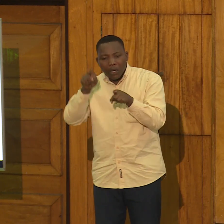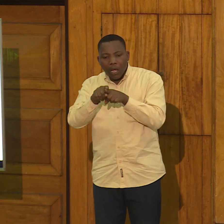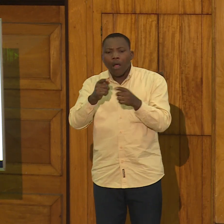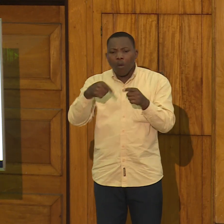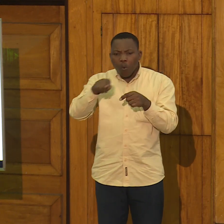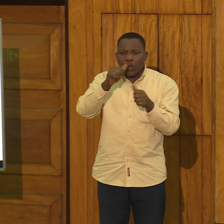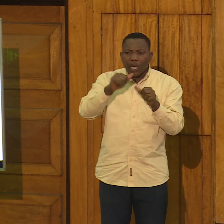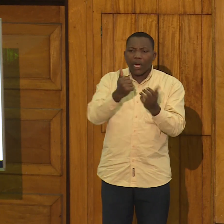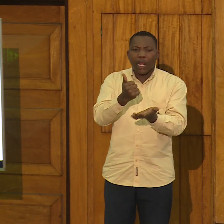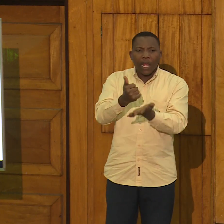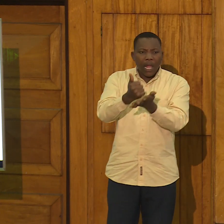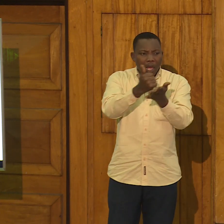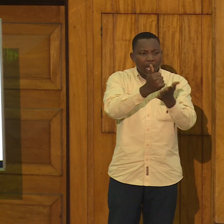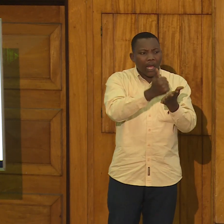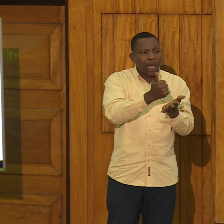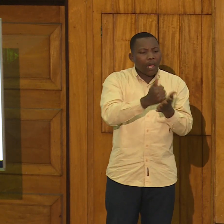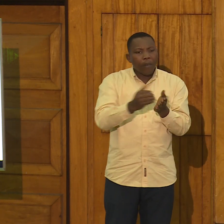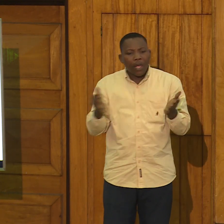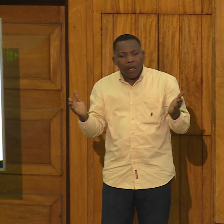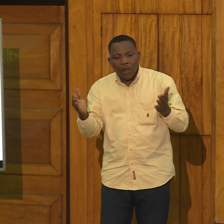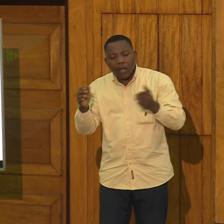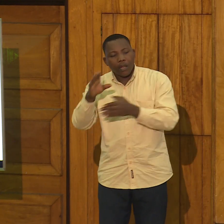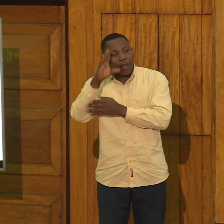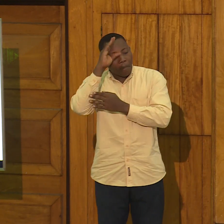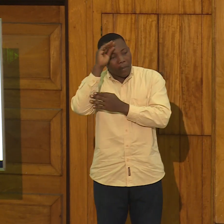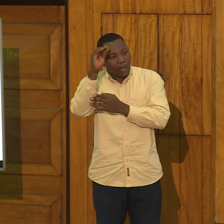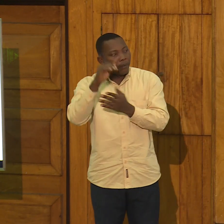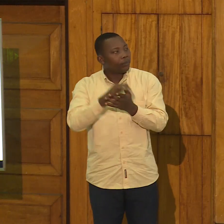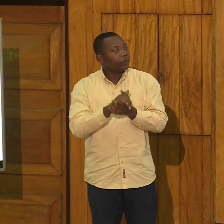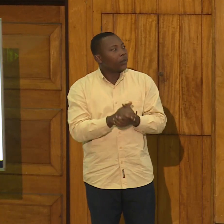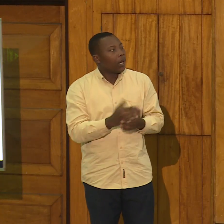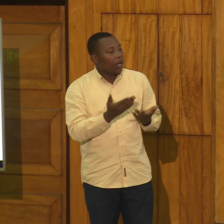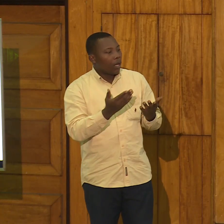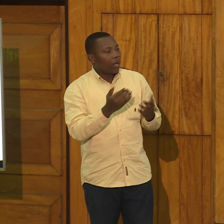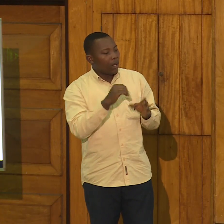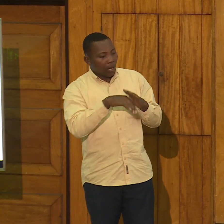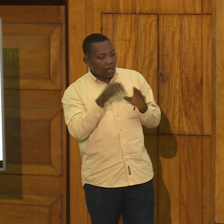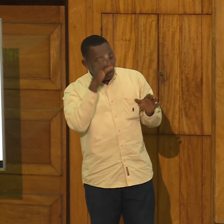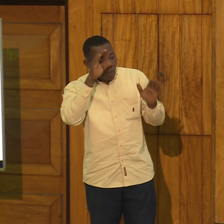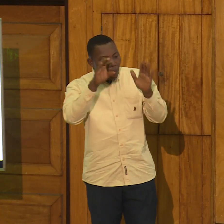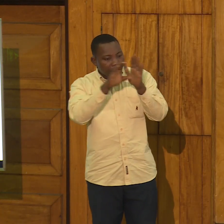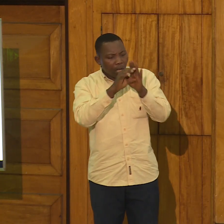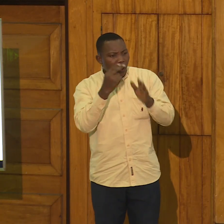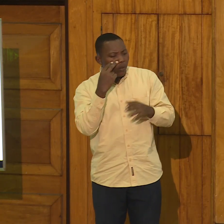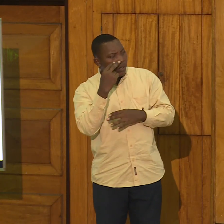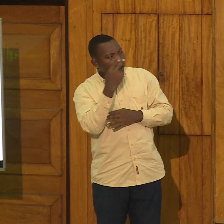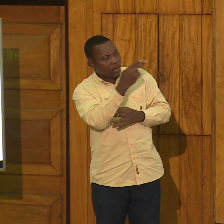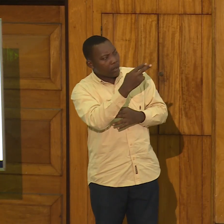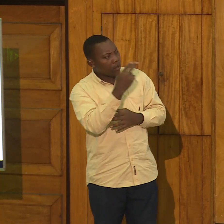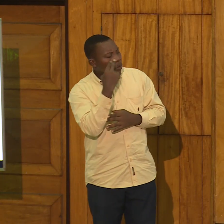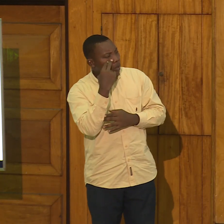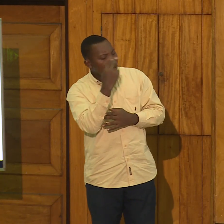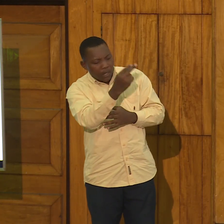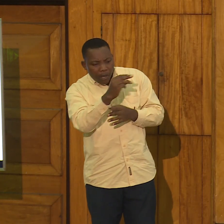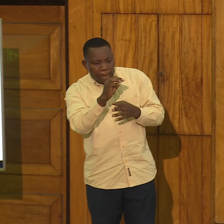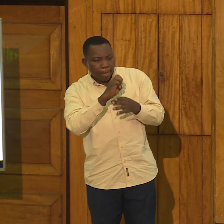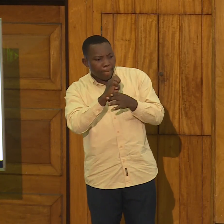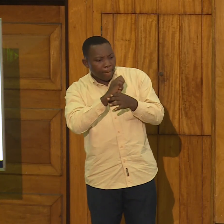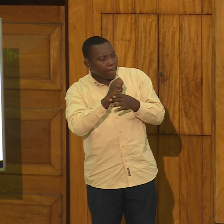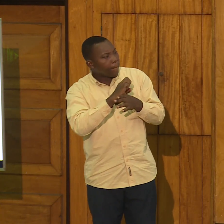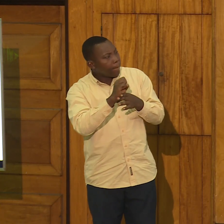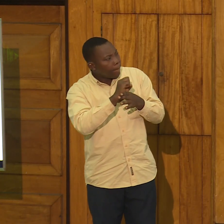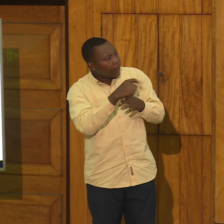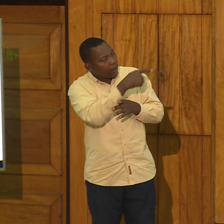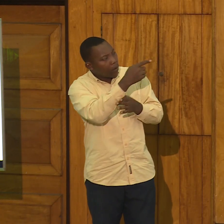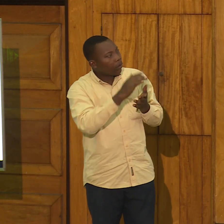go and get services. In this picture here, we really see role modeling. In our country, we have the